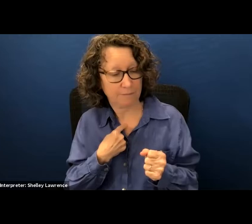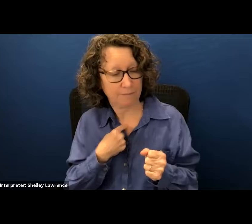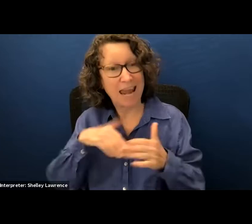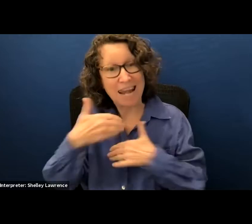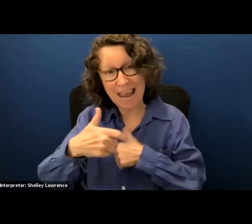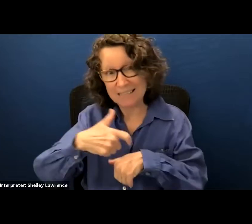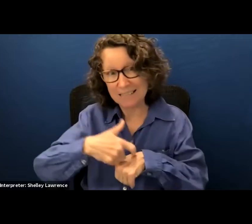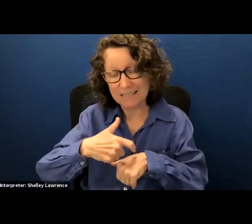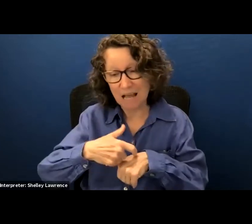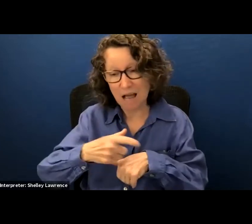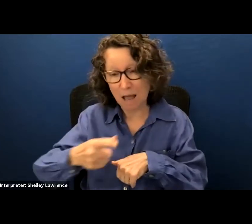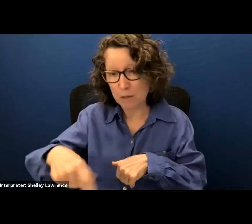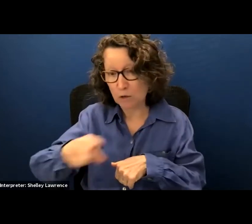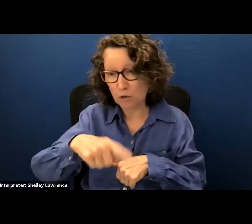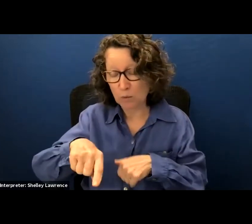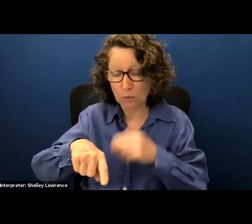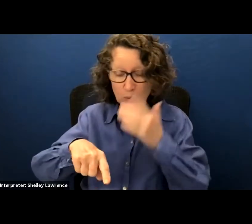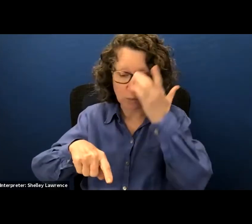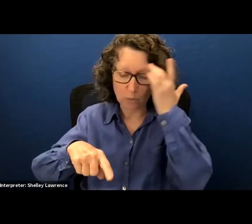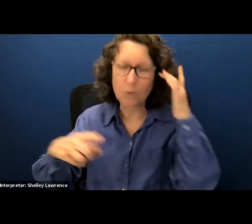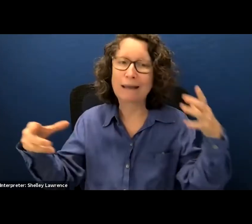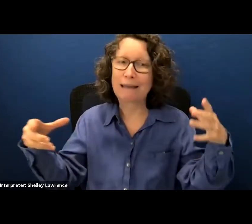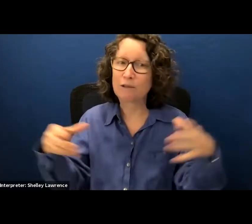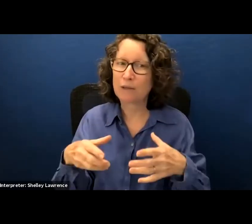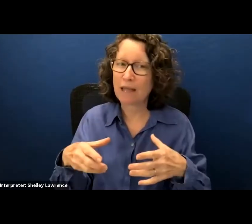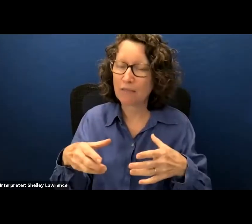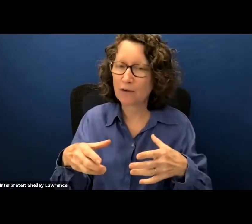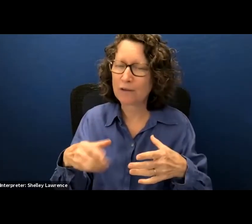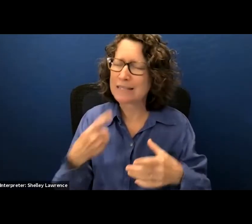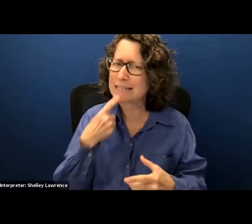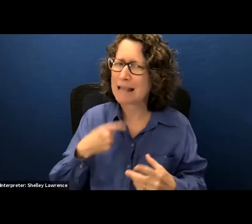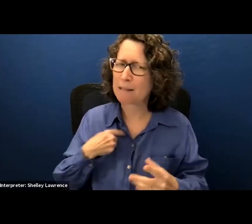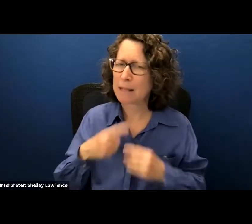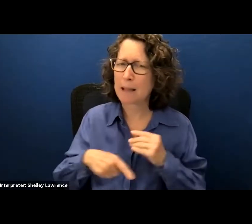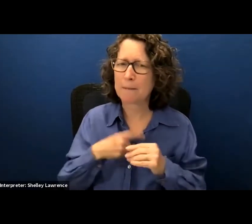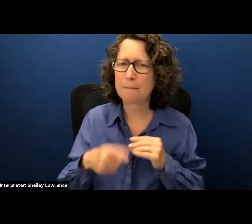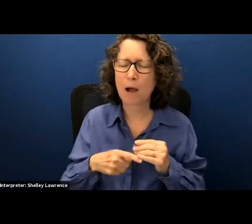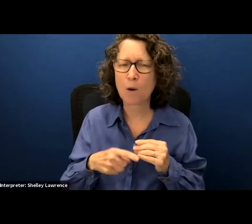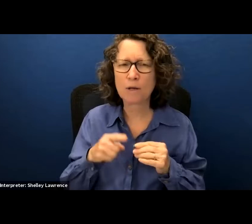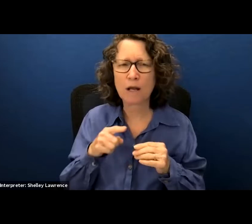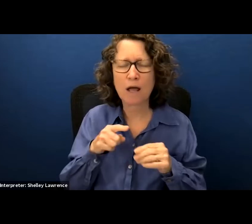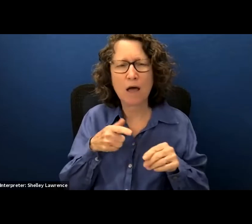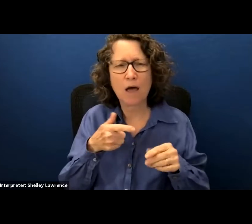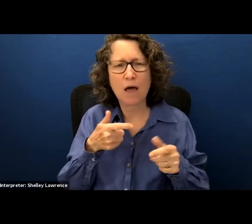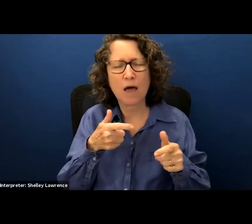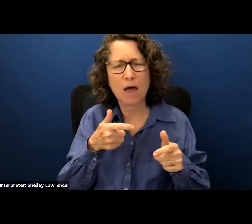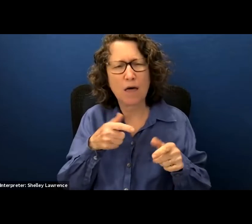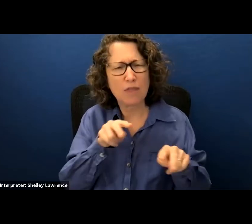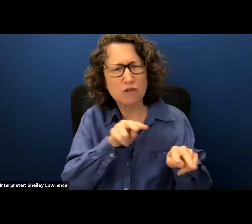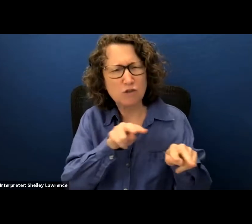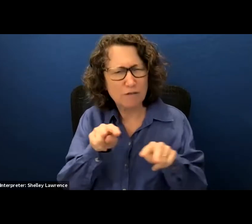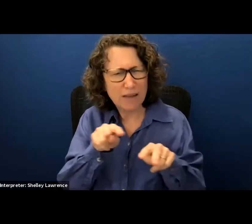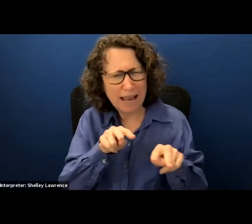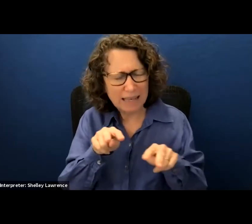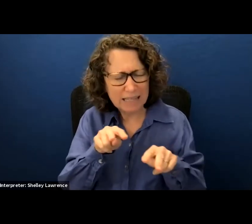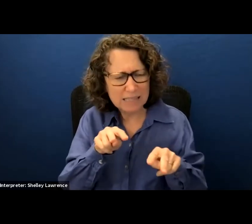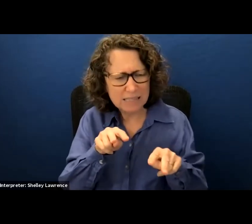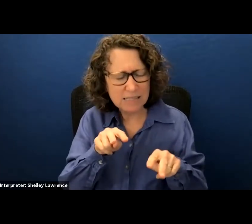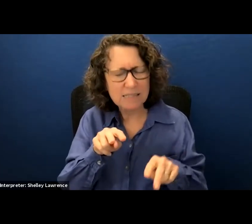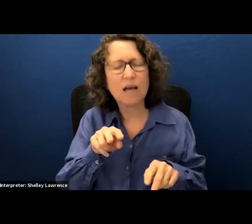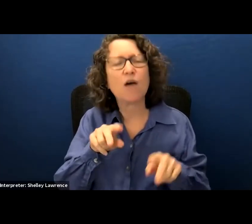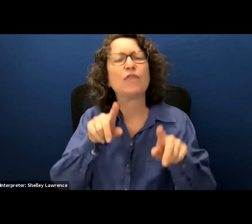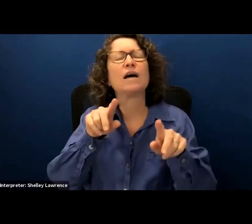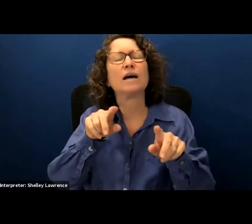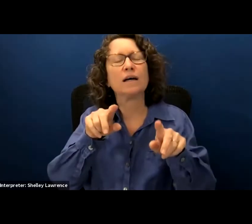time you get together, tell me about the surveillance, the COVID-19 vaccine surveillance